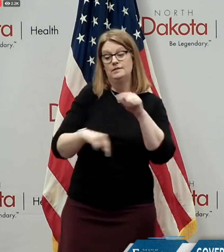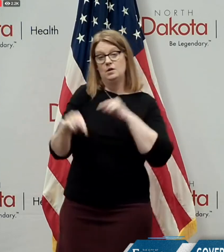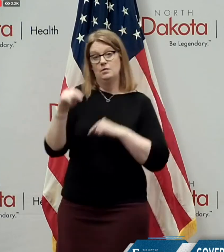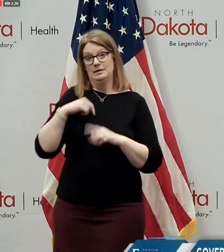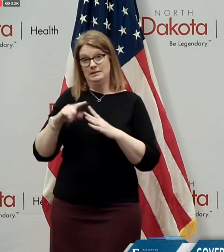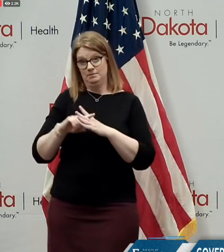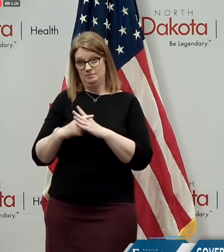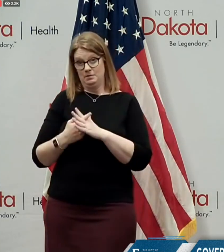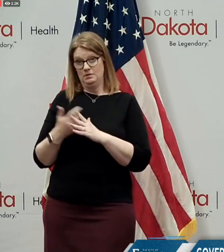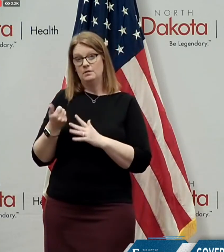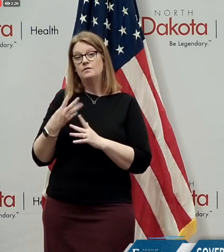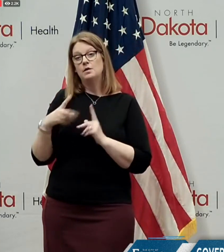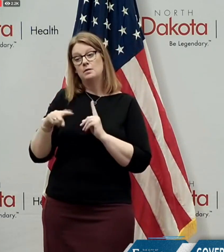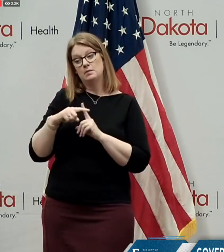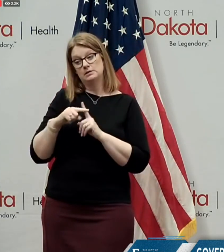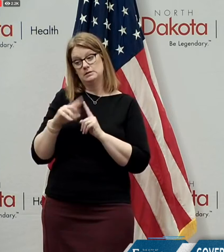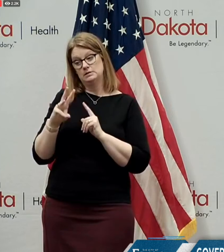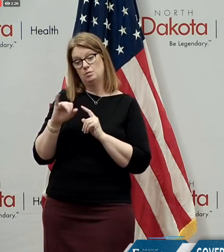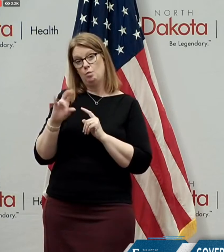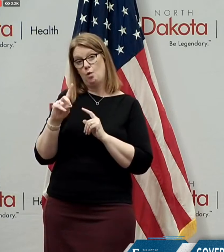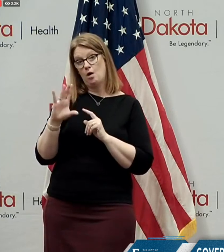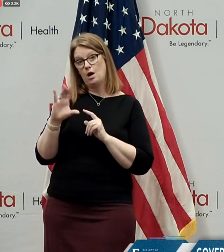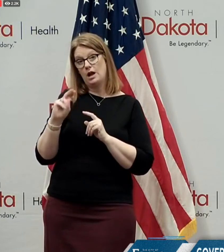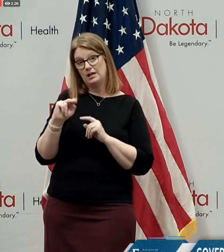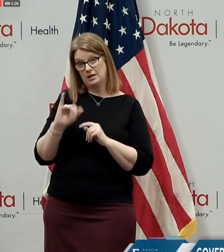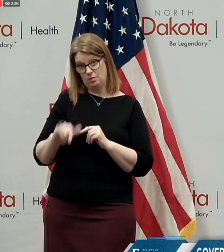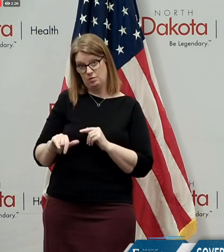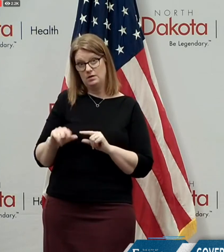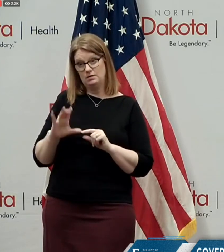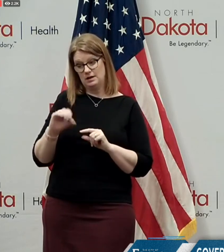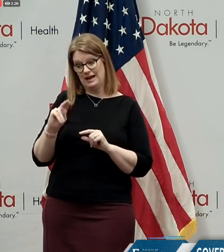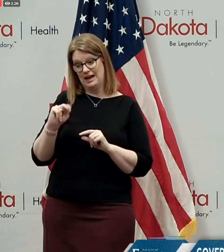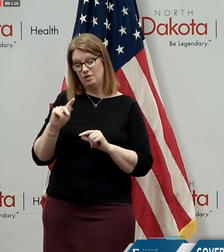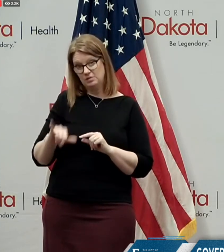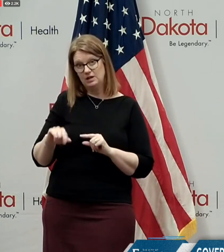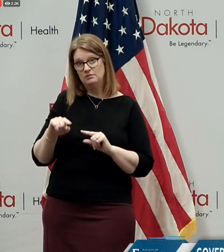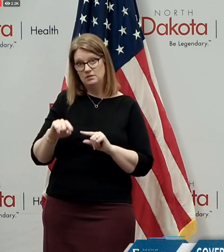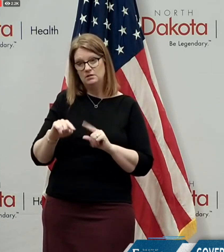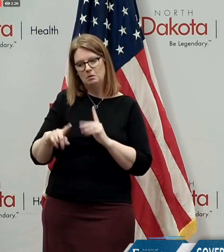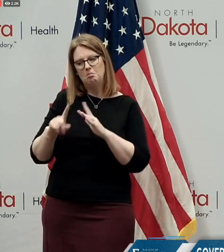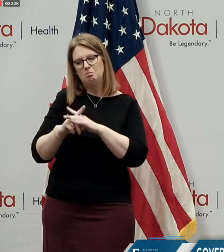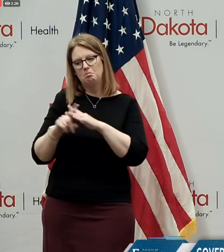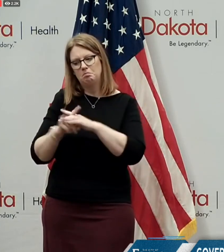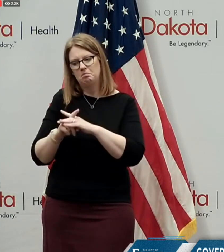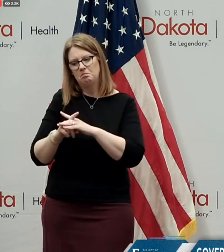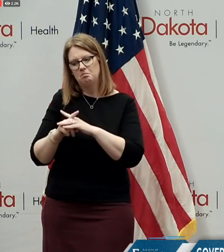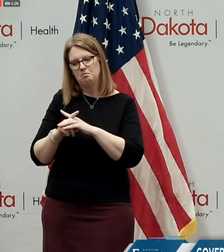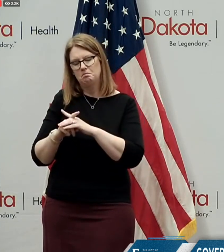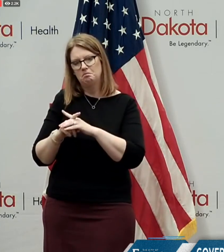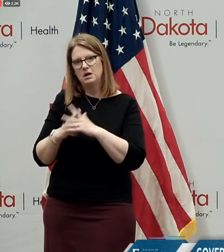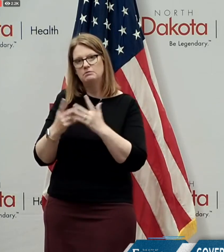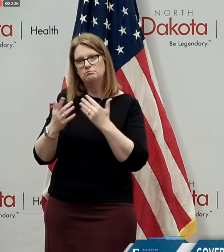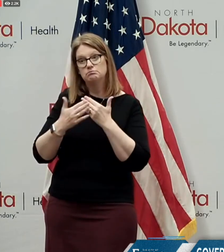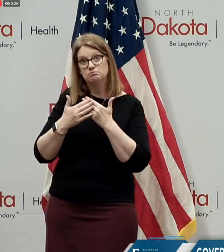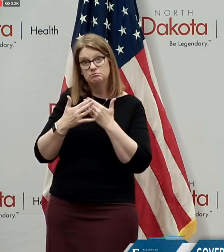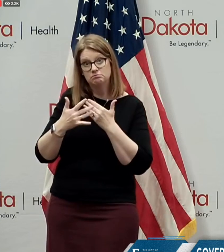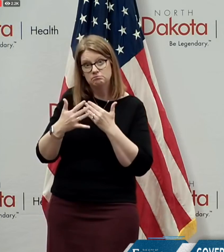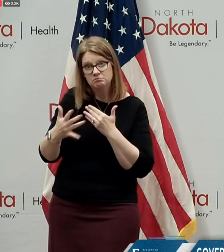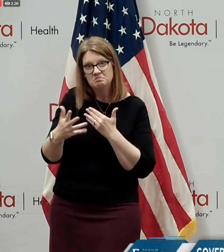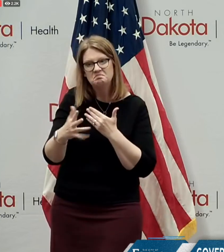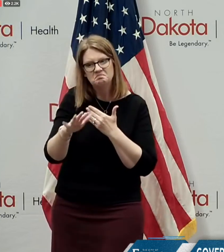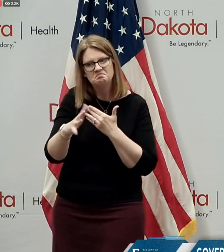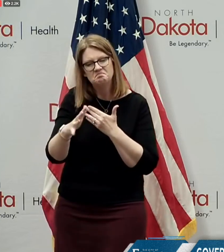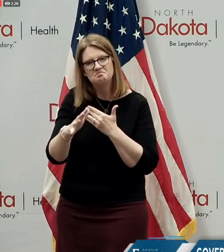was a few positives in Ward County when this thing was first started. Then they've actually had very good numbers throughout. And there's always been